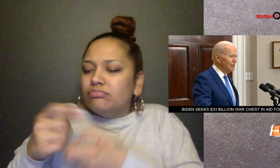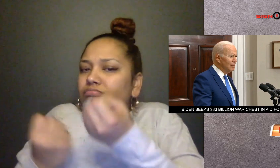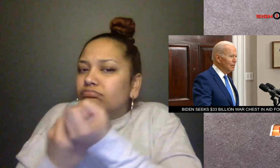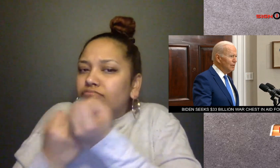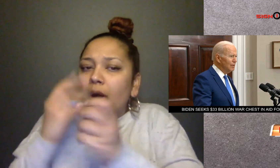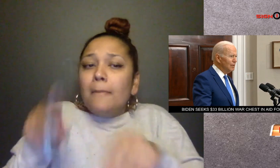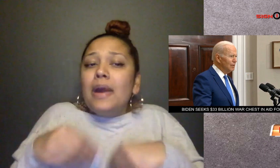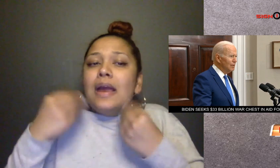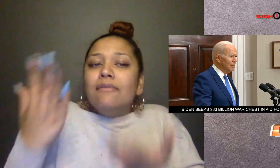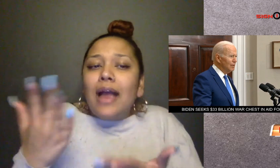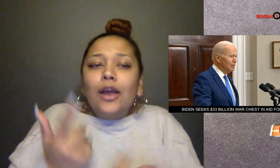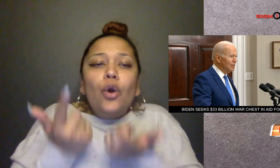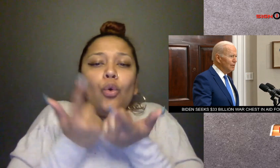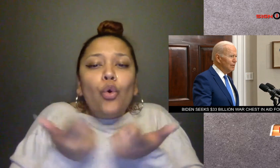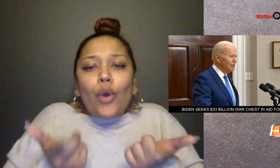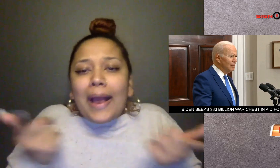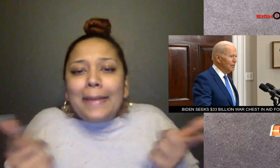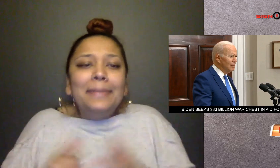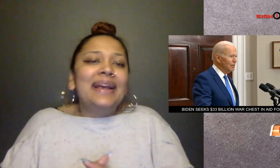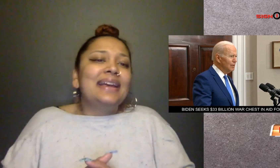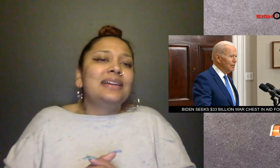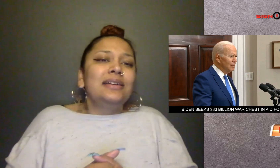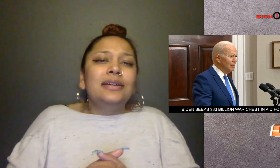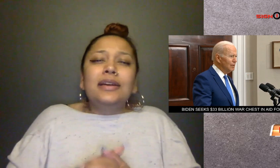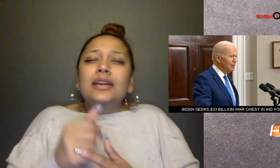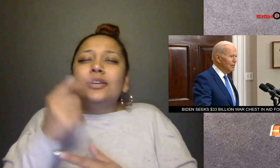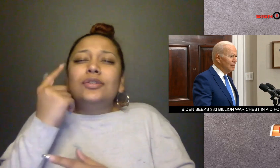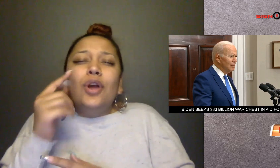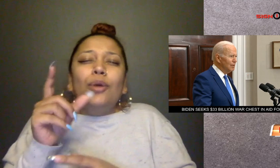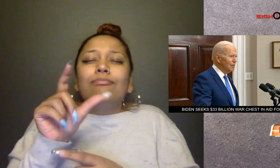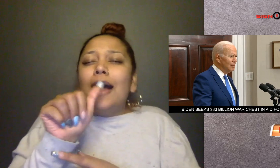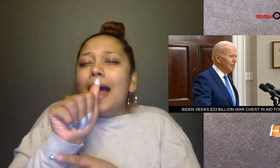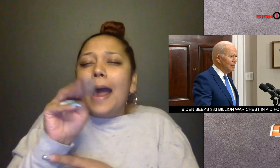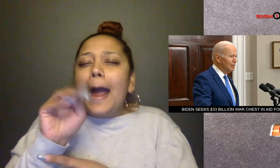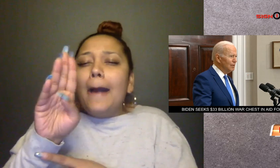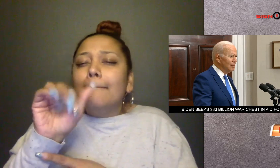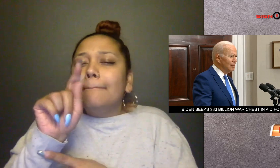for weapons ammunition